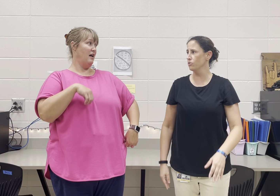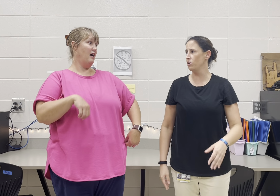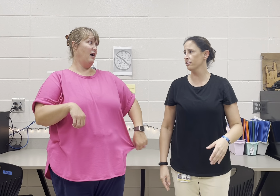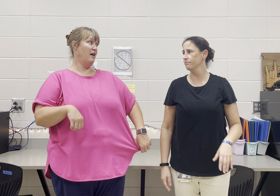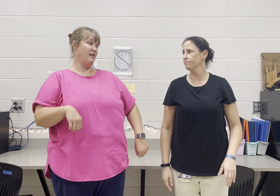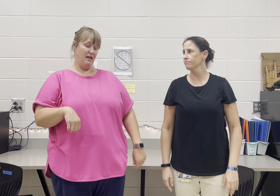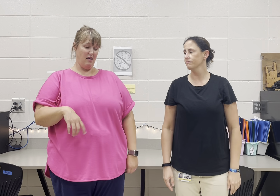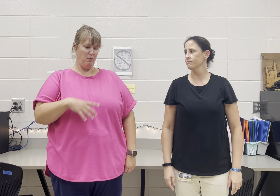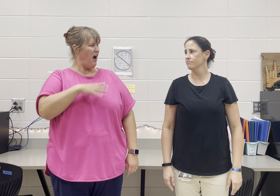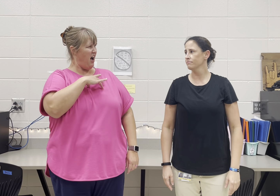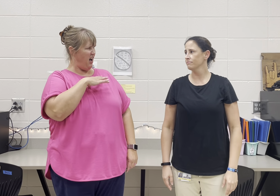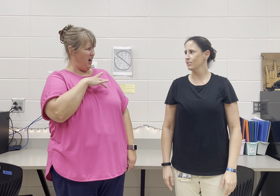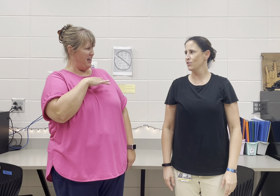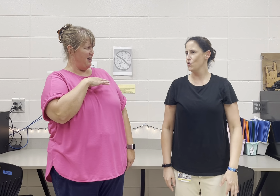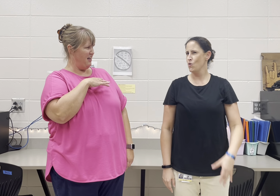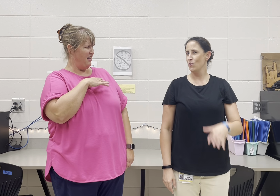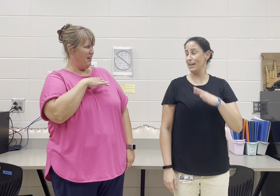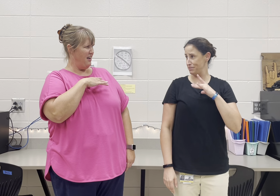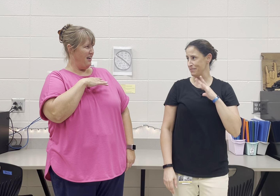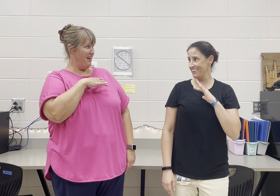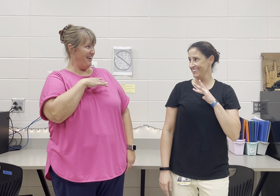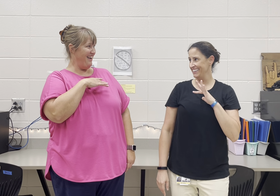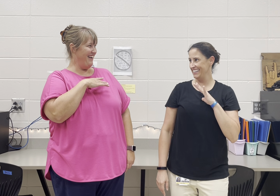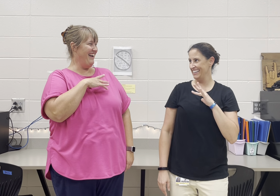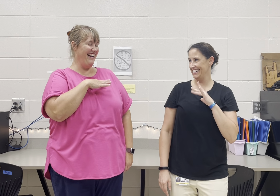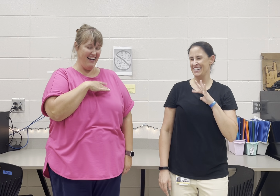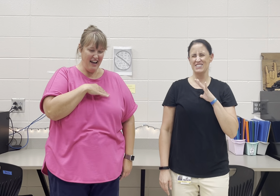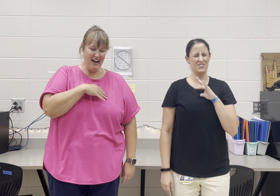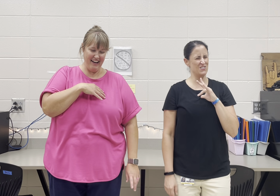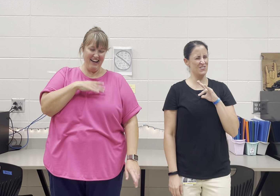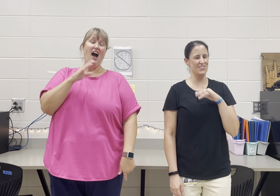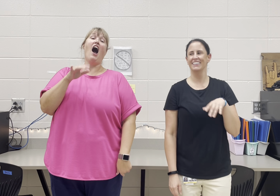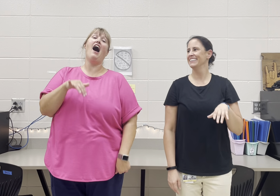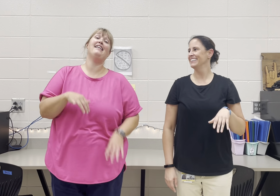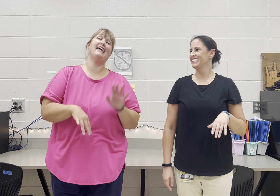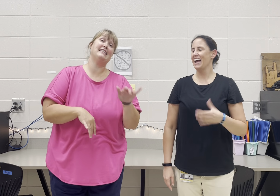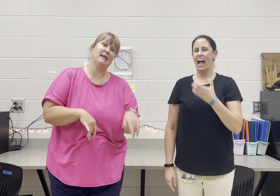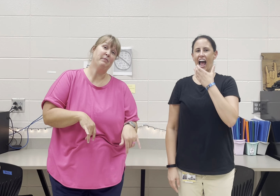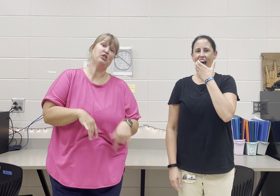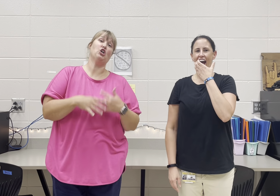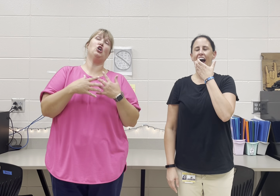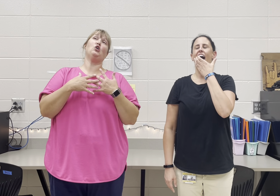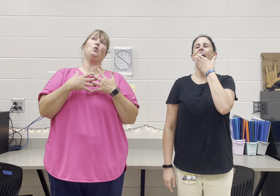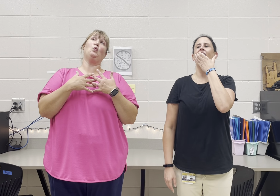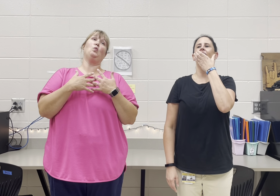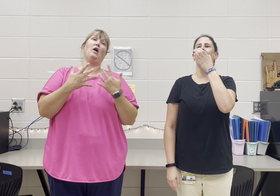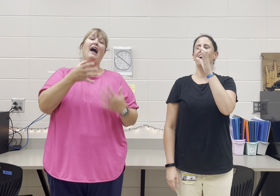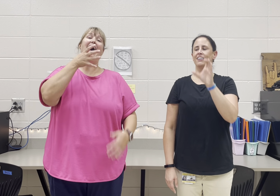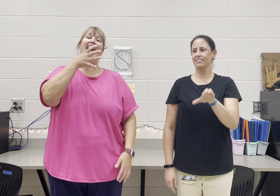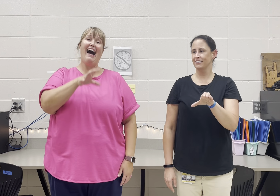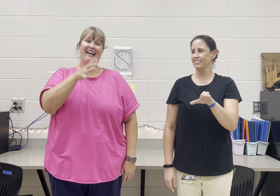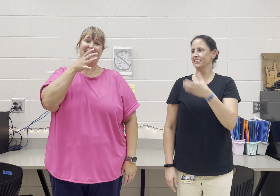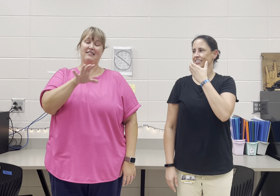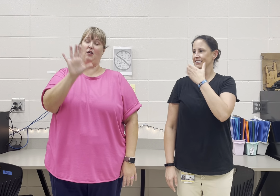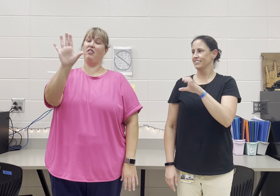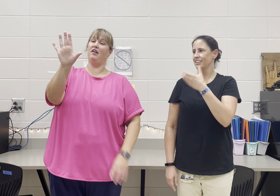water. Yes. Oh, hot. Captain America. Hot, like temperature. Ah. Hot. So